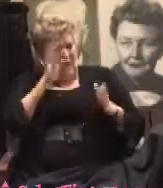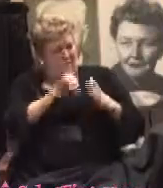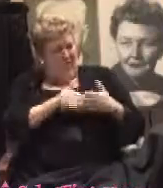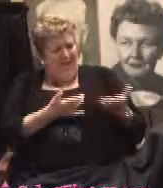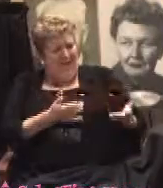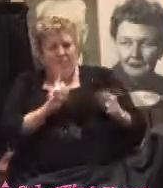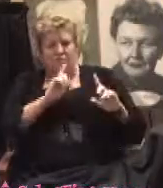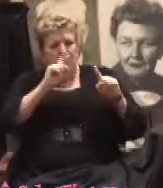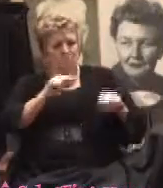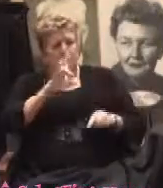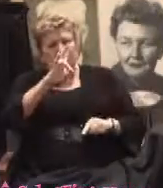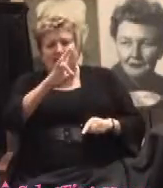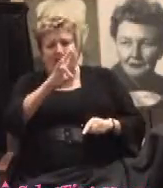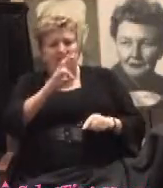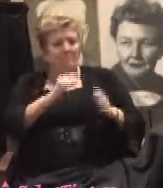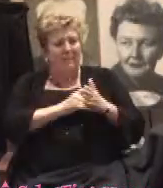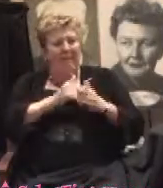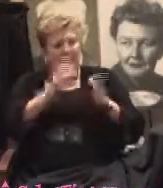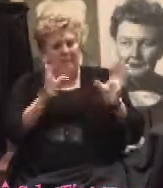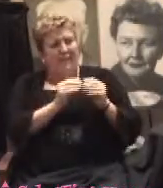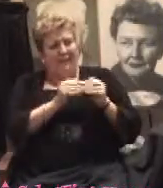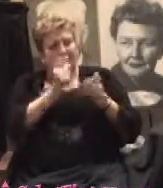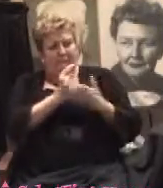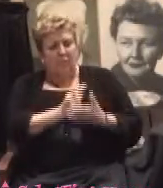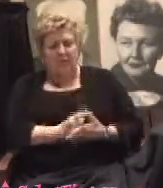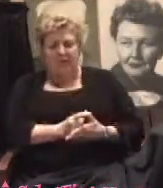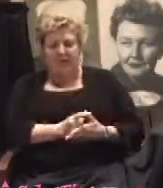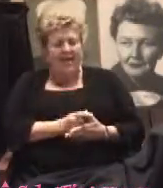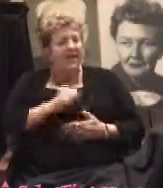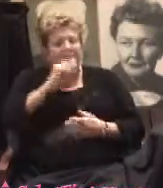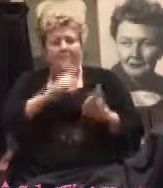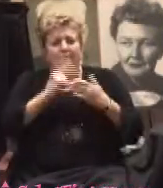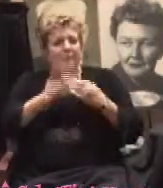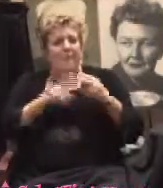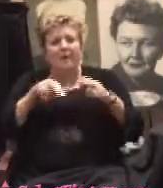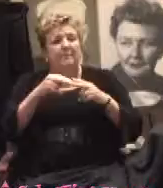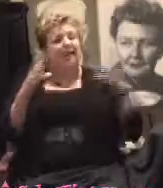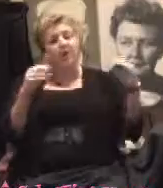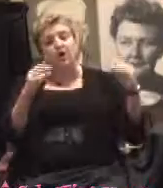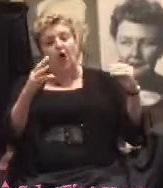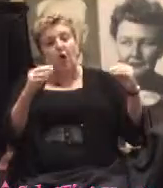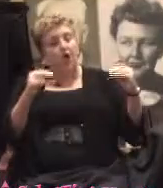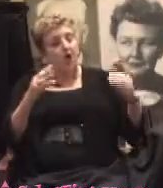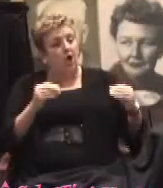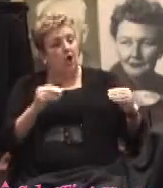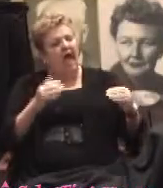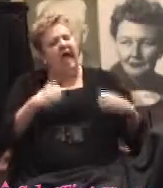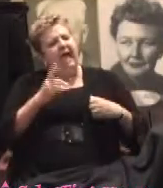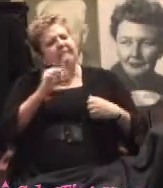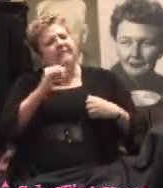week. He said, it's not a program of talk. I got a deal with you. Why don't you never tell me you